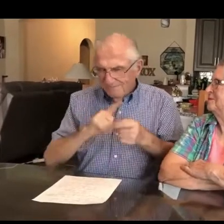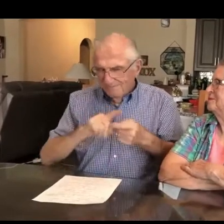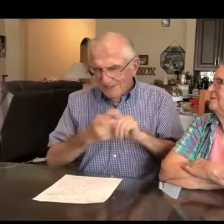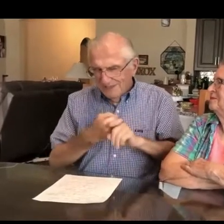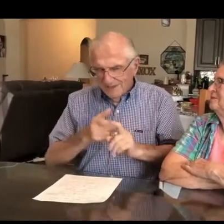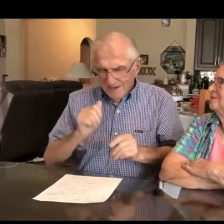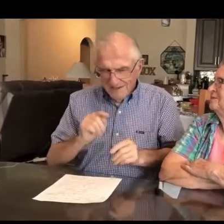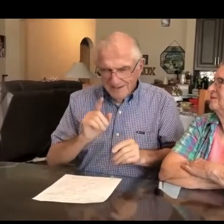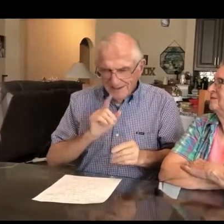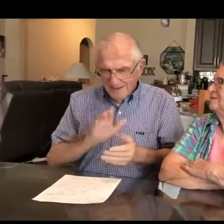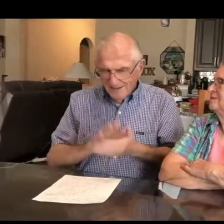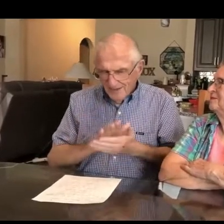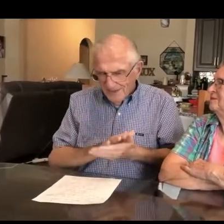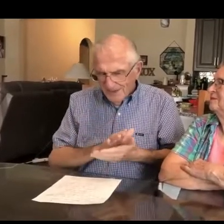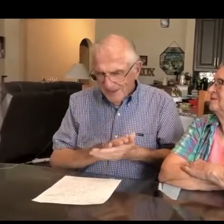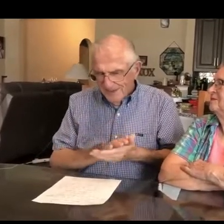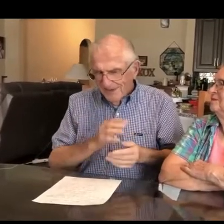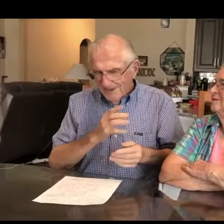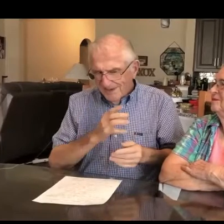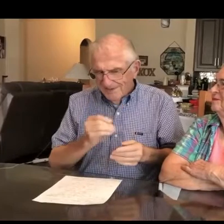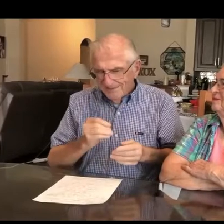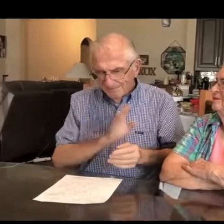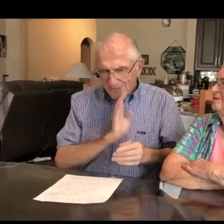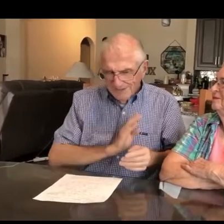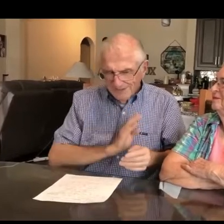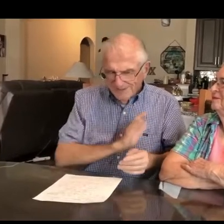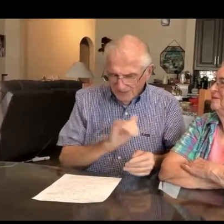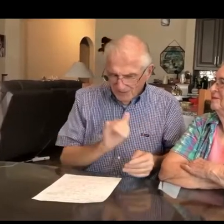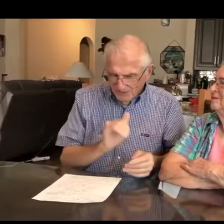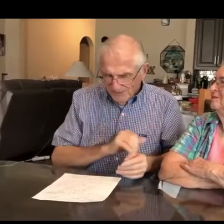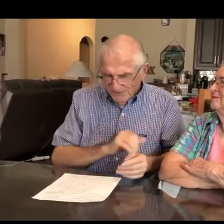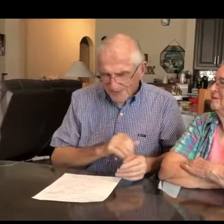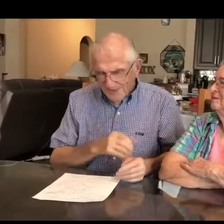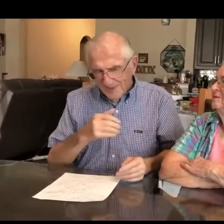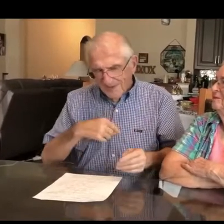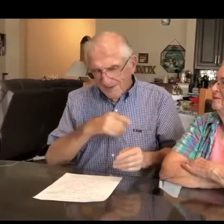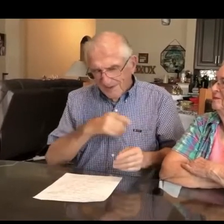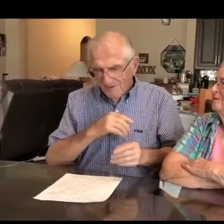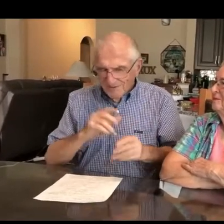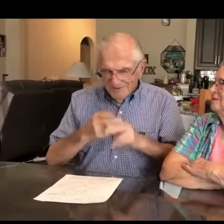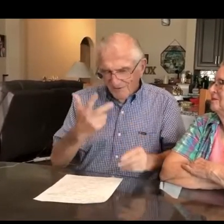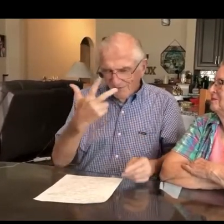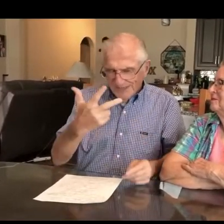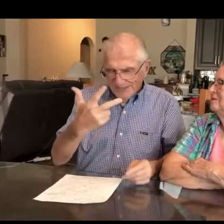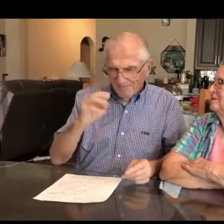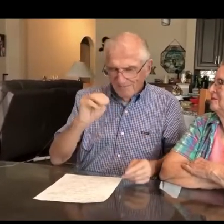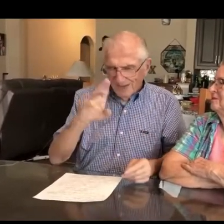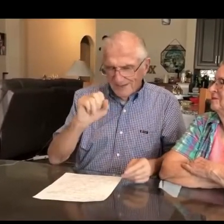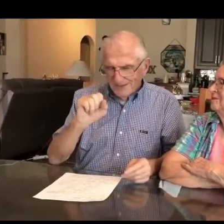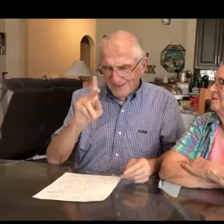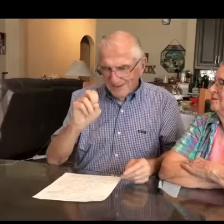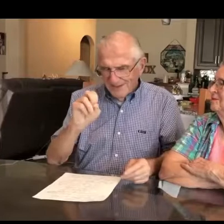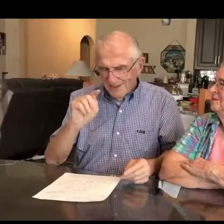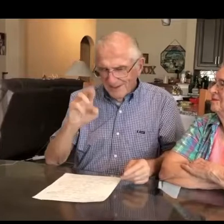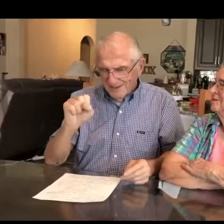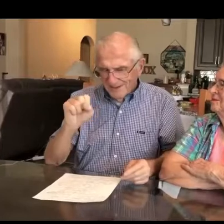my first friend in school, and Bernice as well. We were